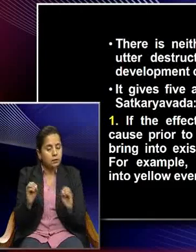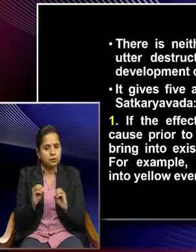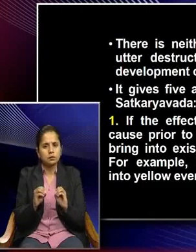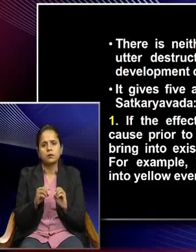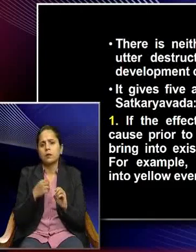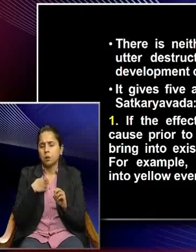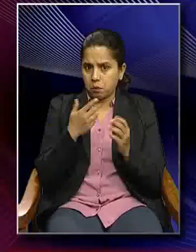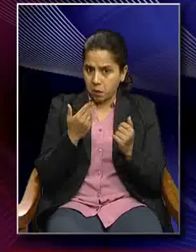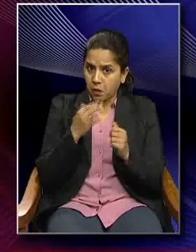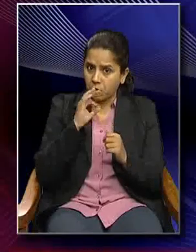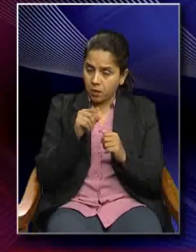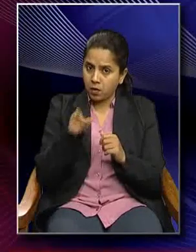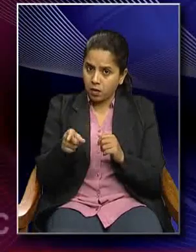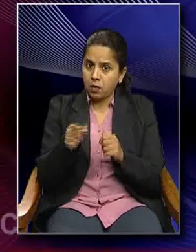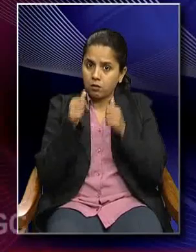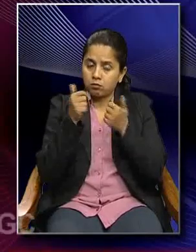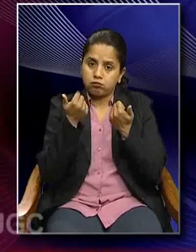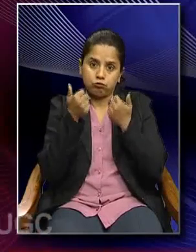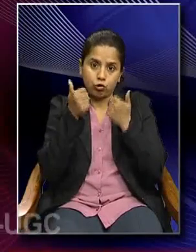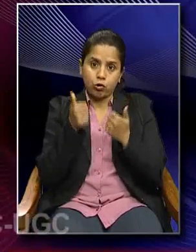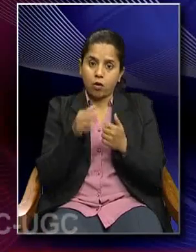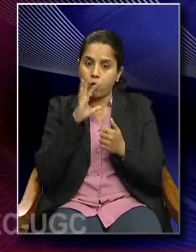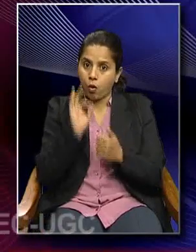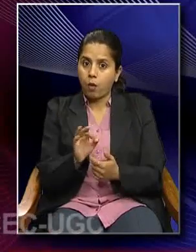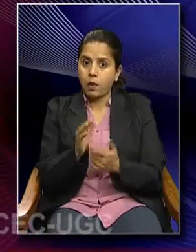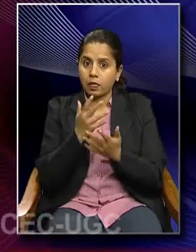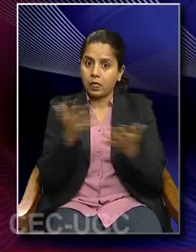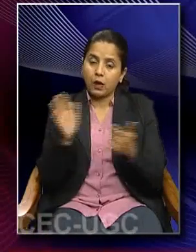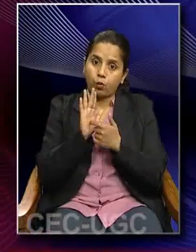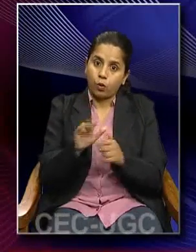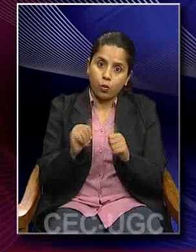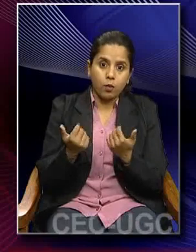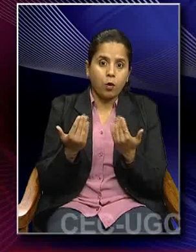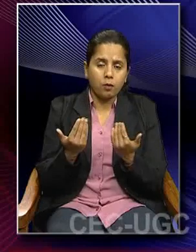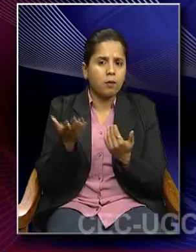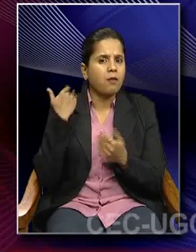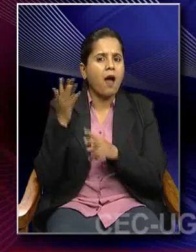can we actually bring it into the existence out of the cause even if it was not